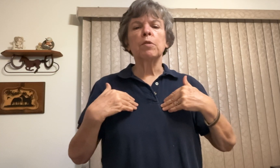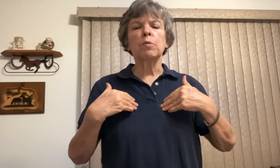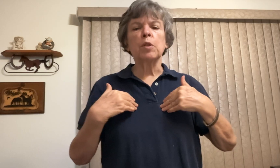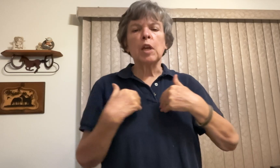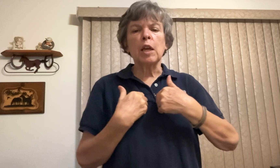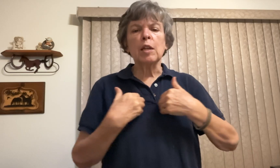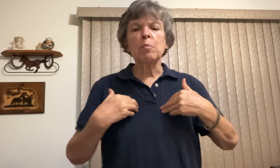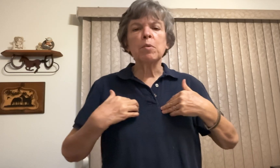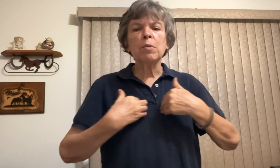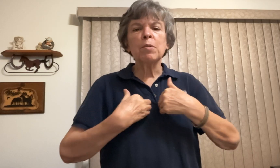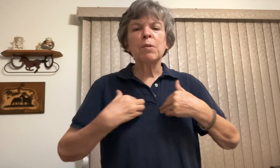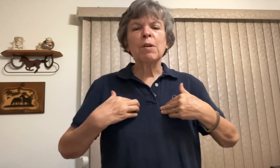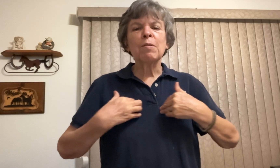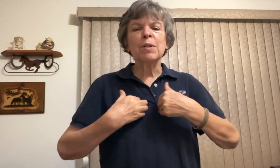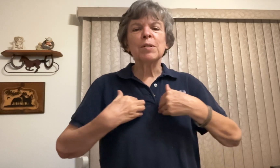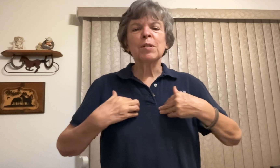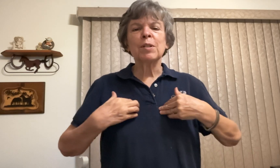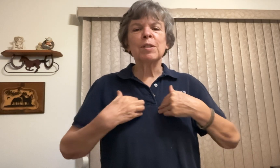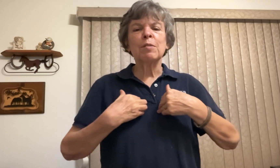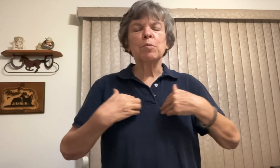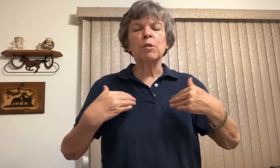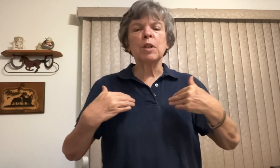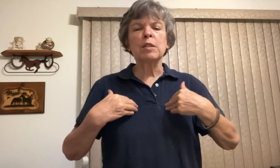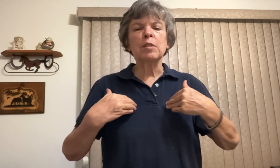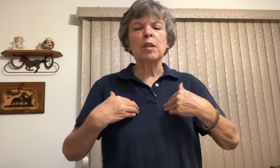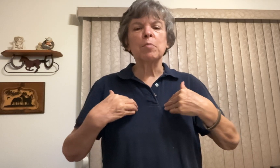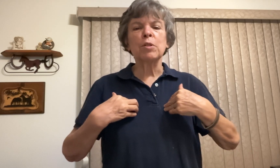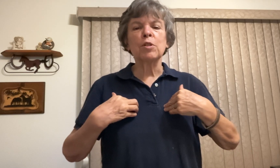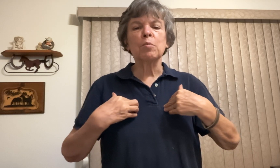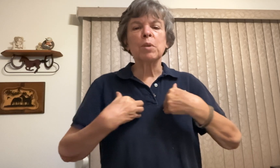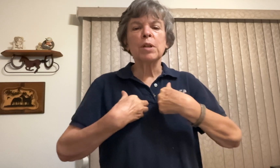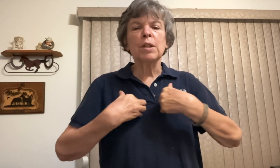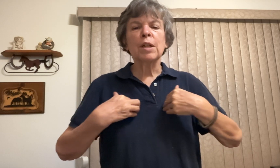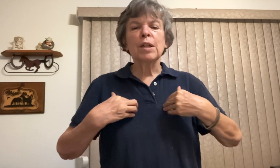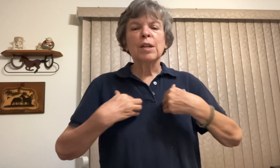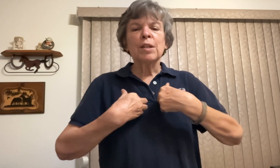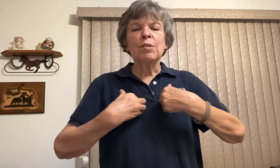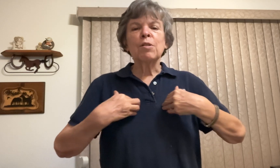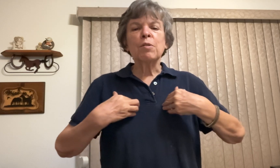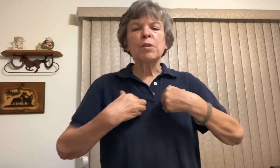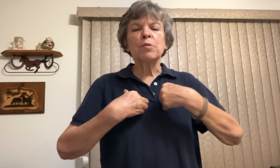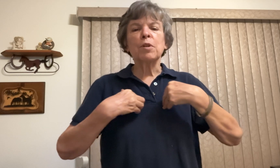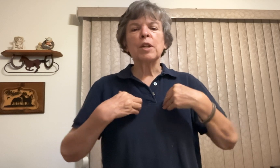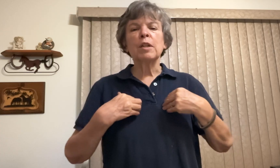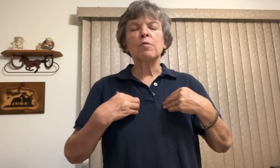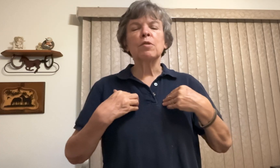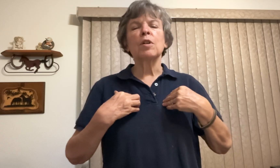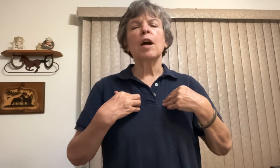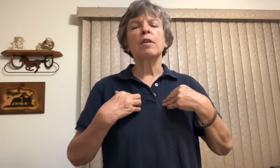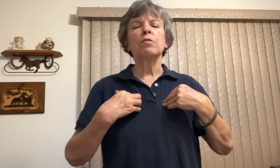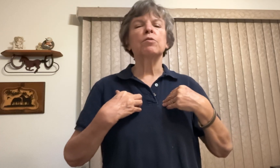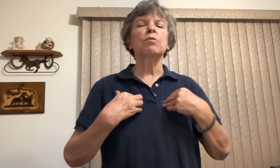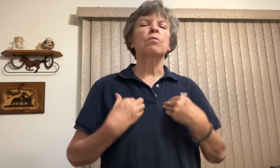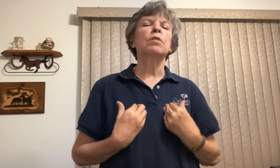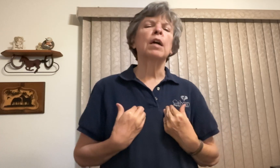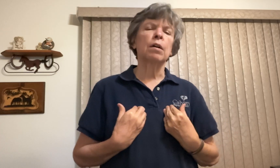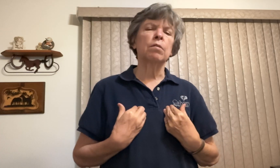with animal, which you put your hands in the same position, but you go this way. And for tired, you go down. It's